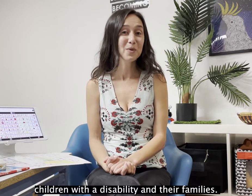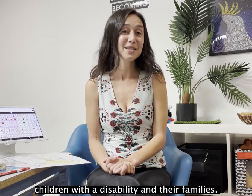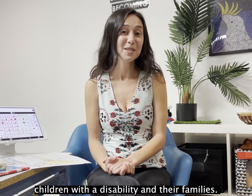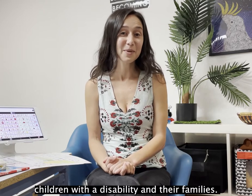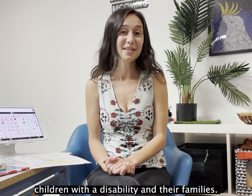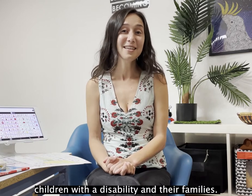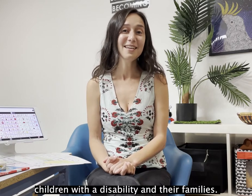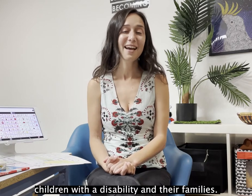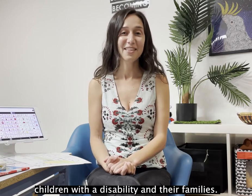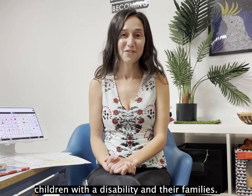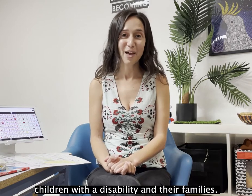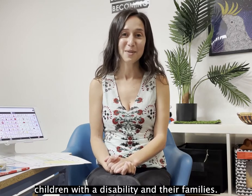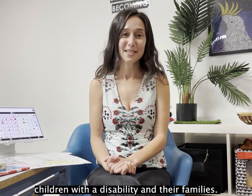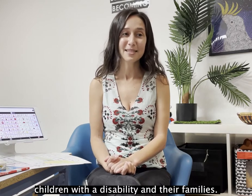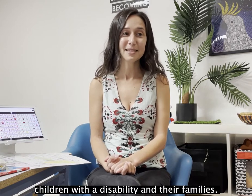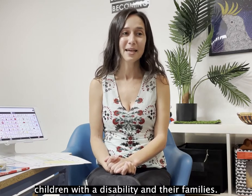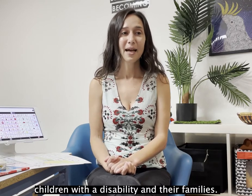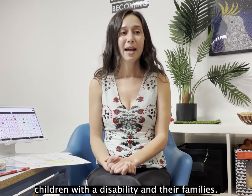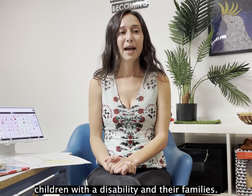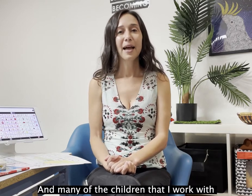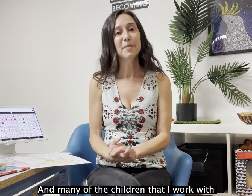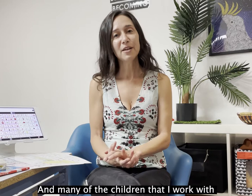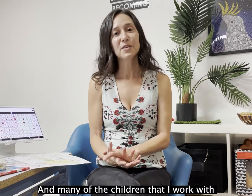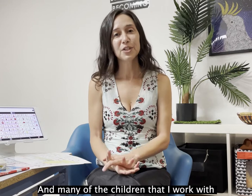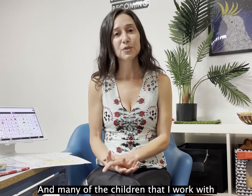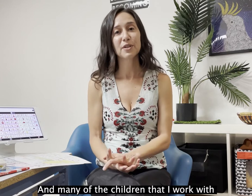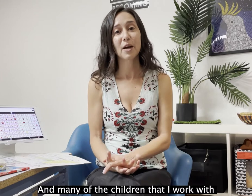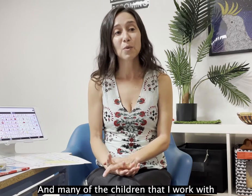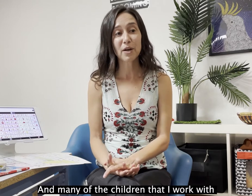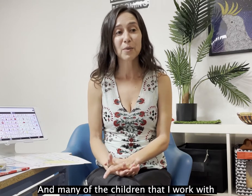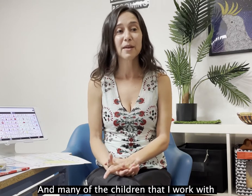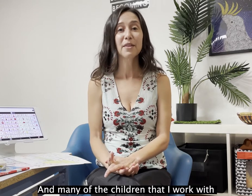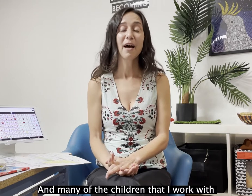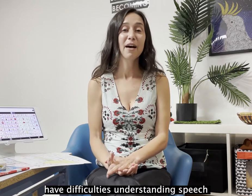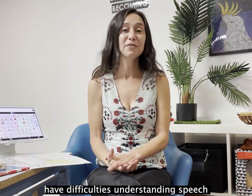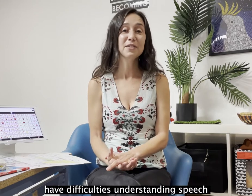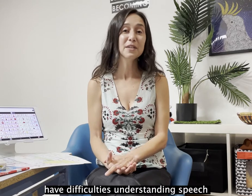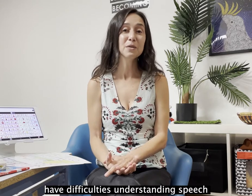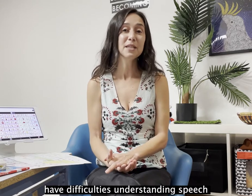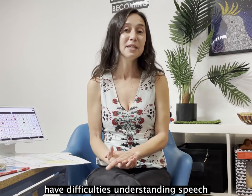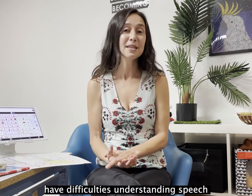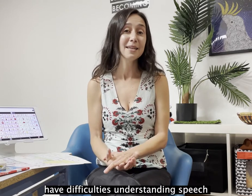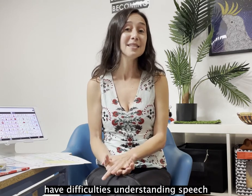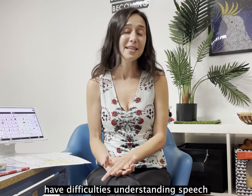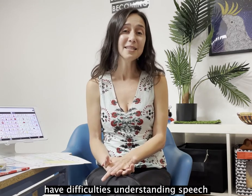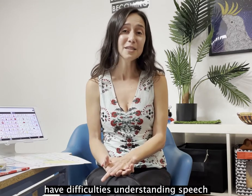with a disability and their families. And many of the children that I work with have difficulties understanding